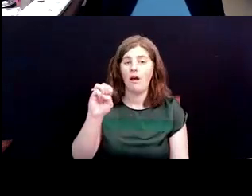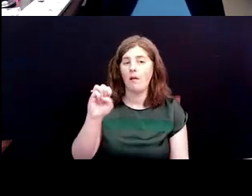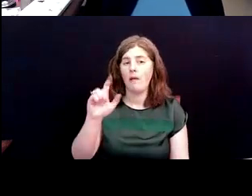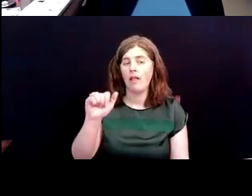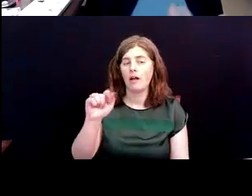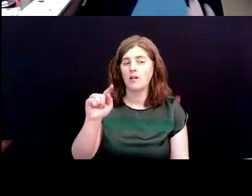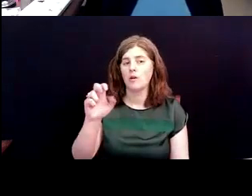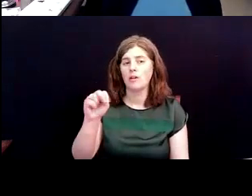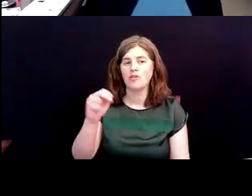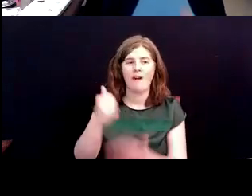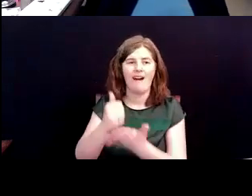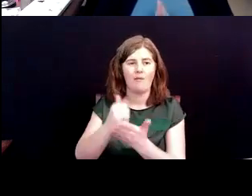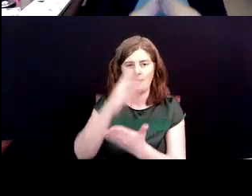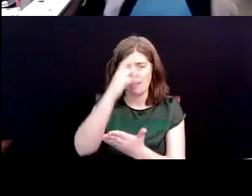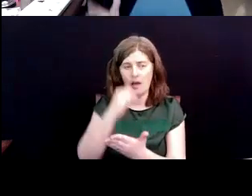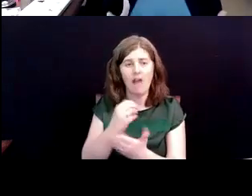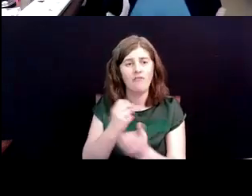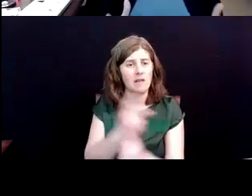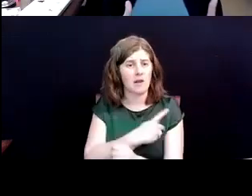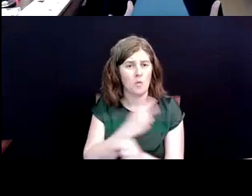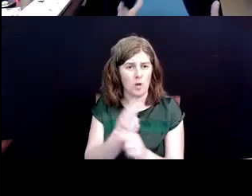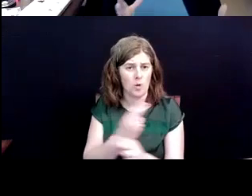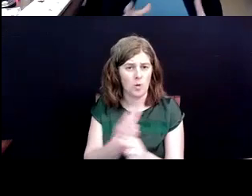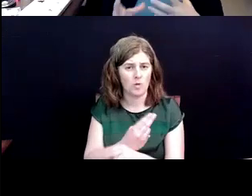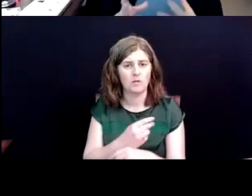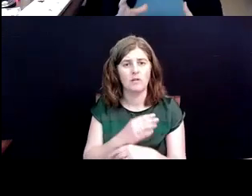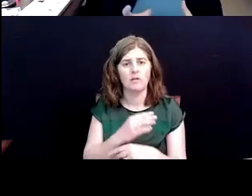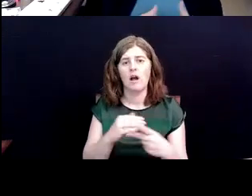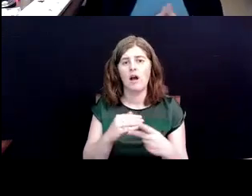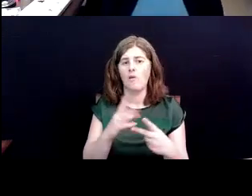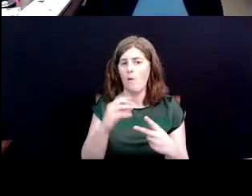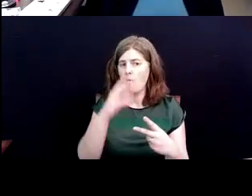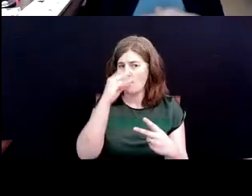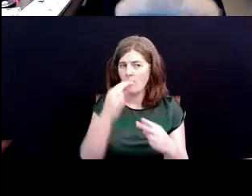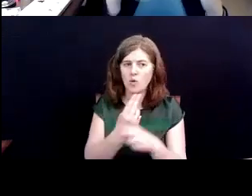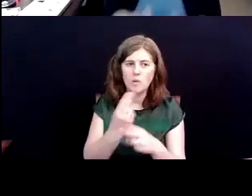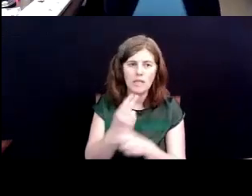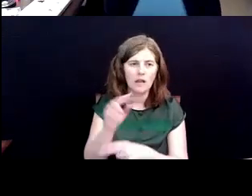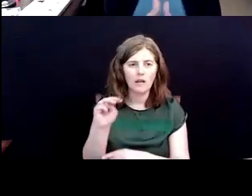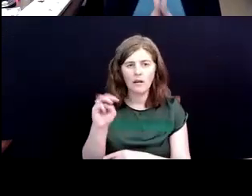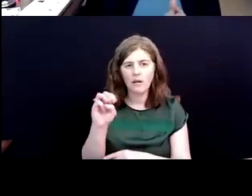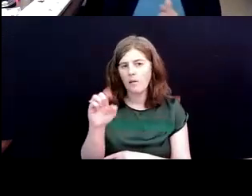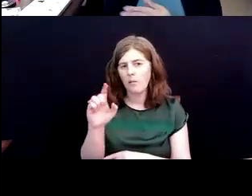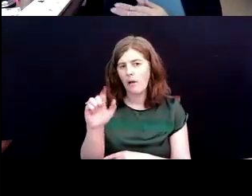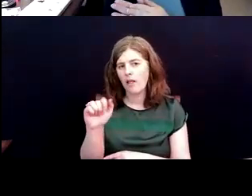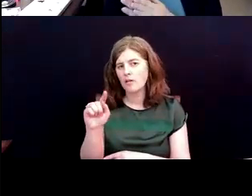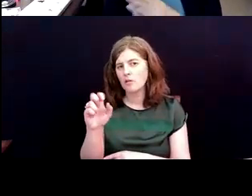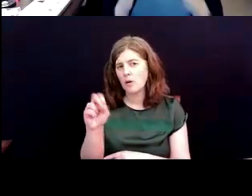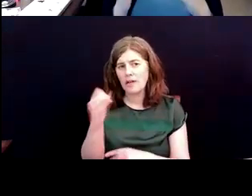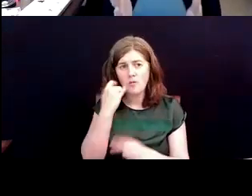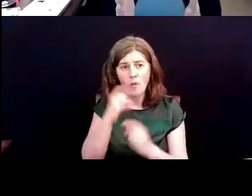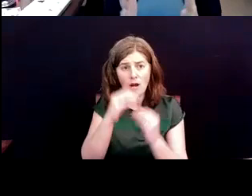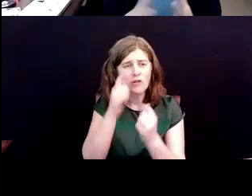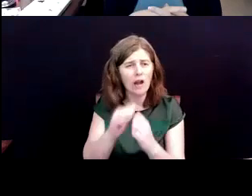do use melatonin with. I have a whole sleep toolkit on the use of melatonin that can help you dig deeper into that if you're interested.